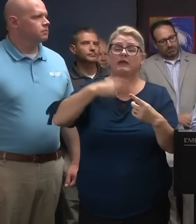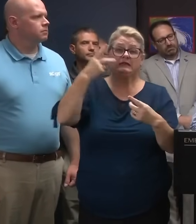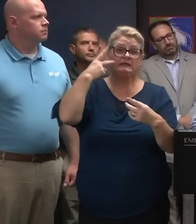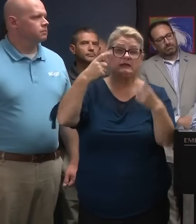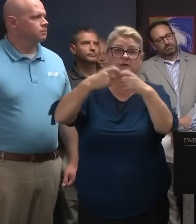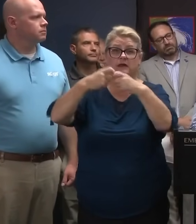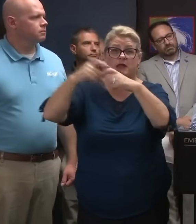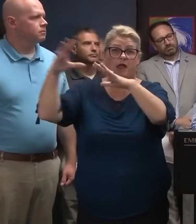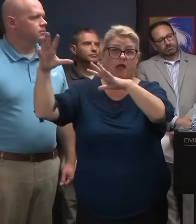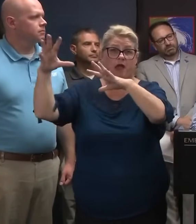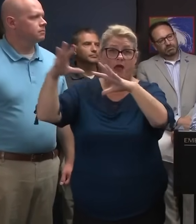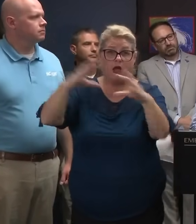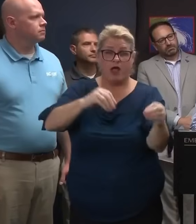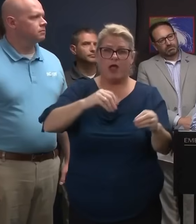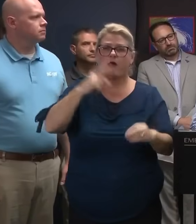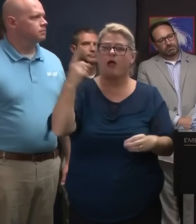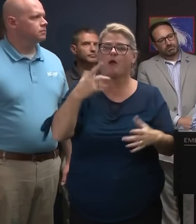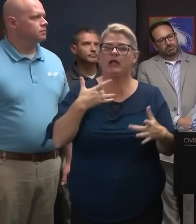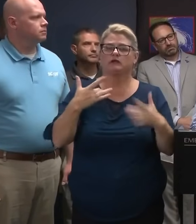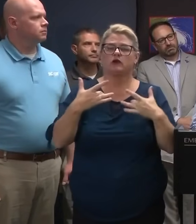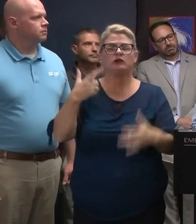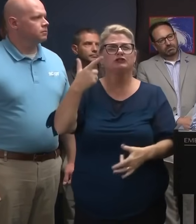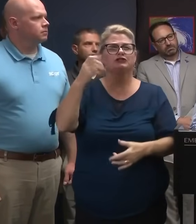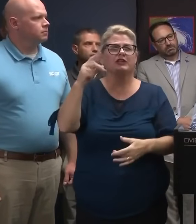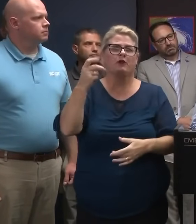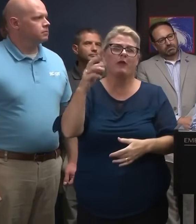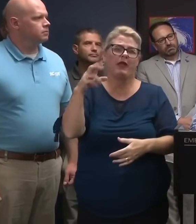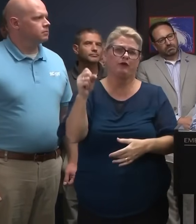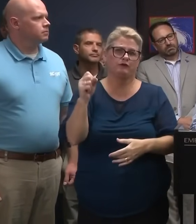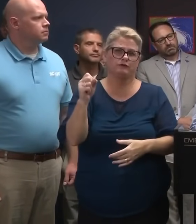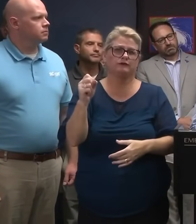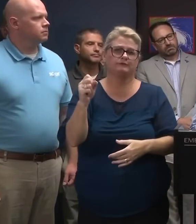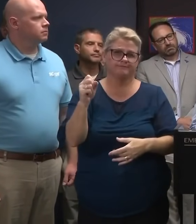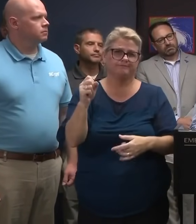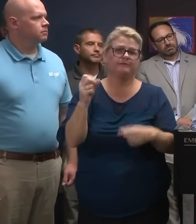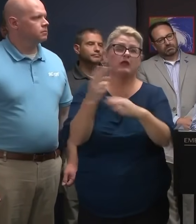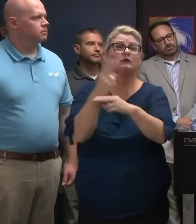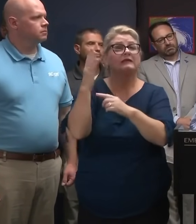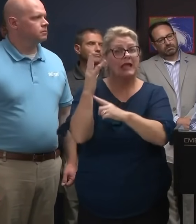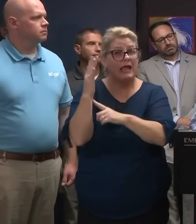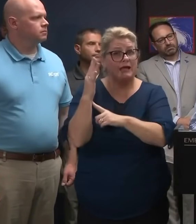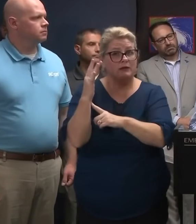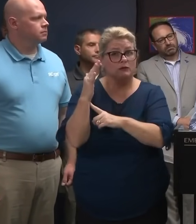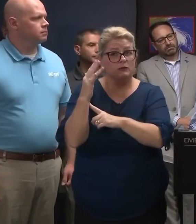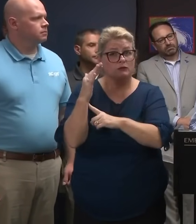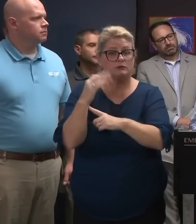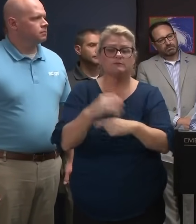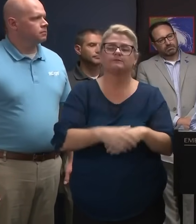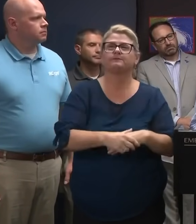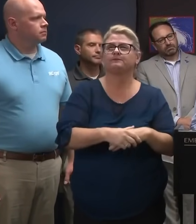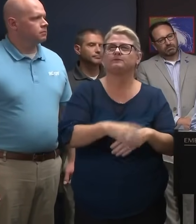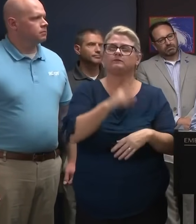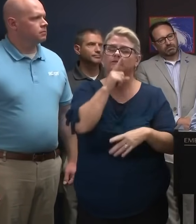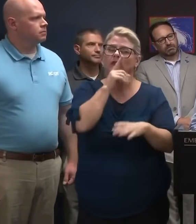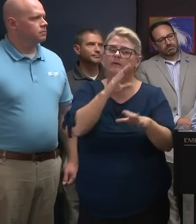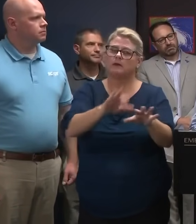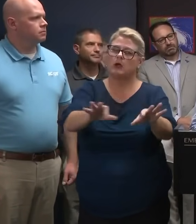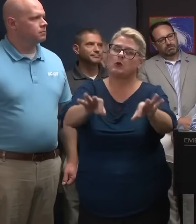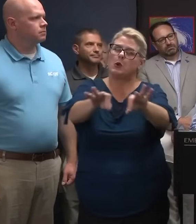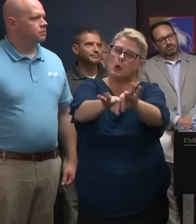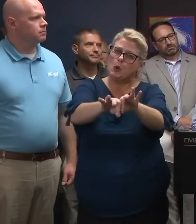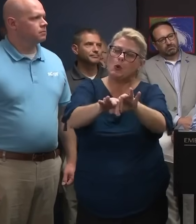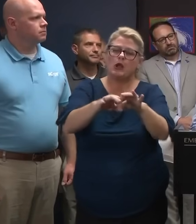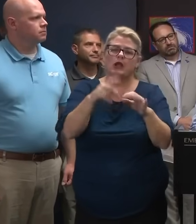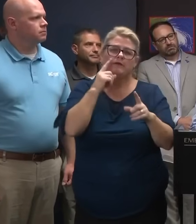power outages, there's always concerns about generator safety and using candles. So really important messages